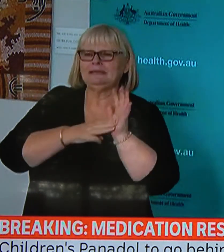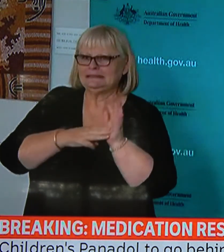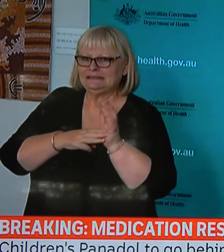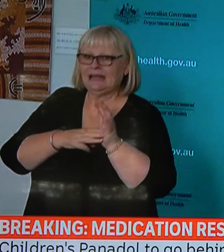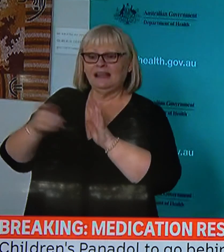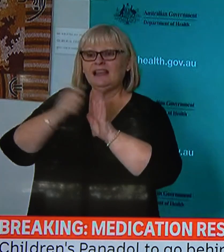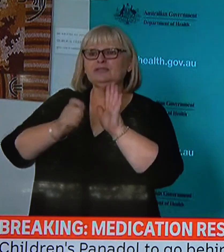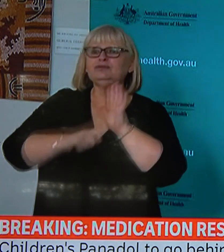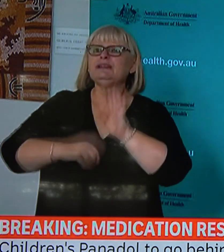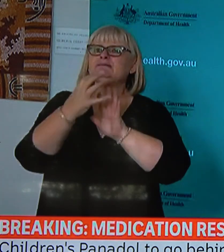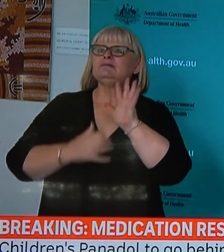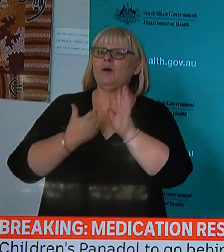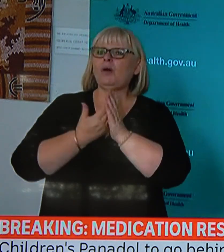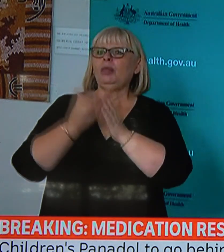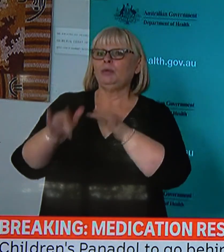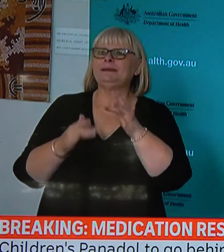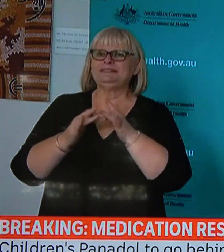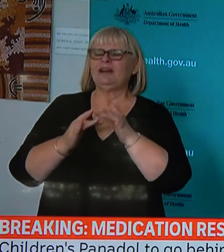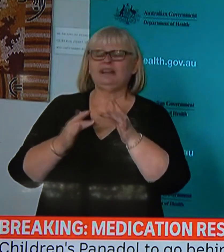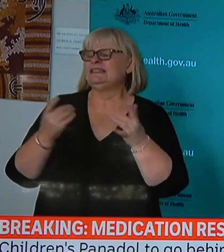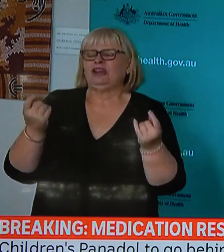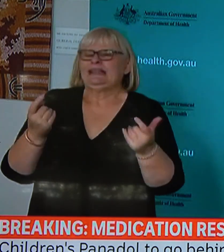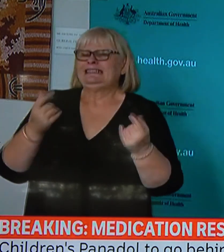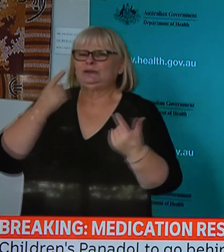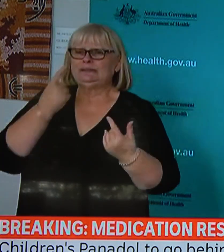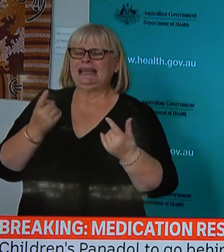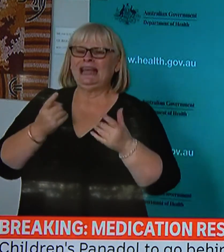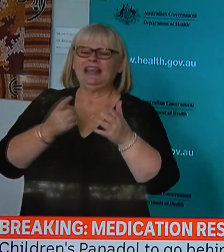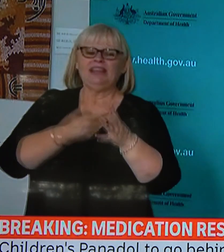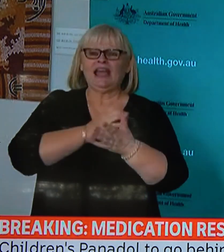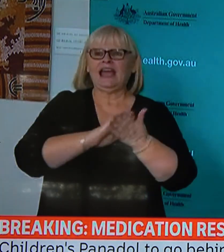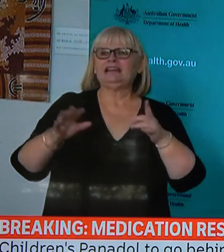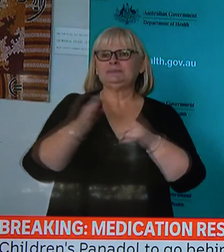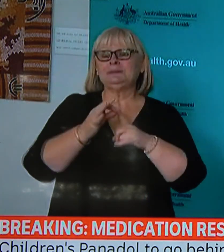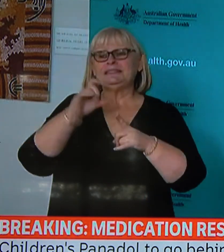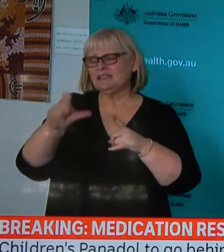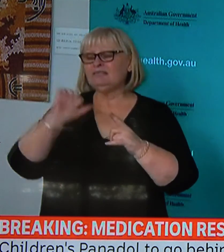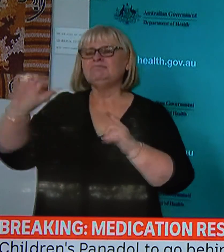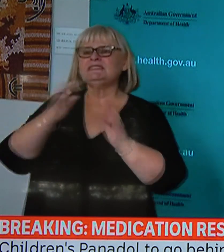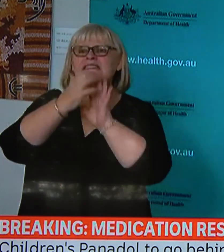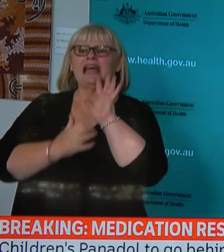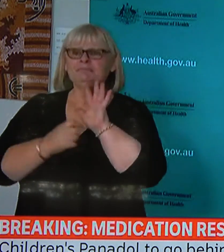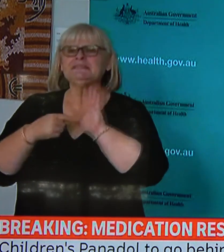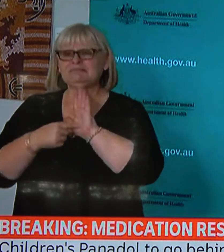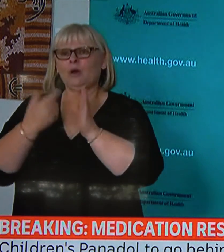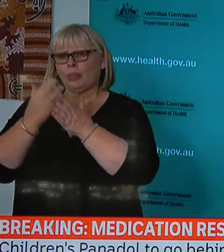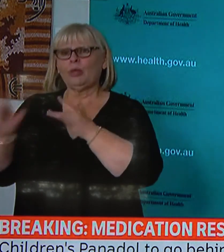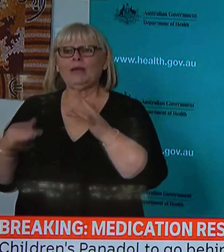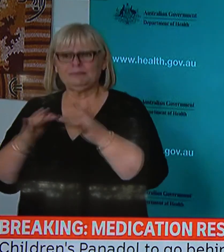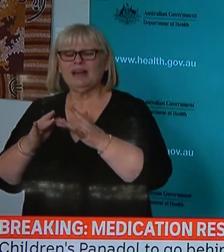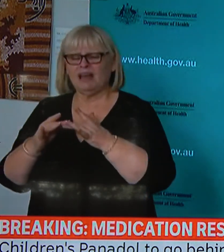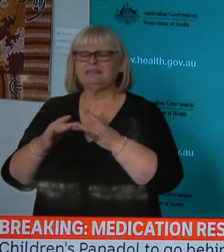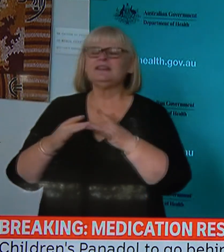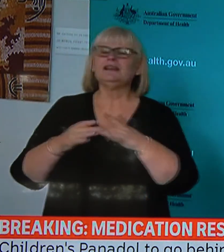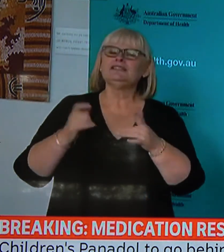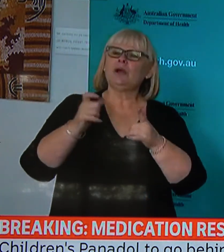Minister. His written statement is up on the website very transparently. The AHPPC statement that informed the National